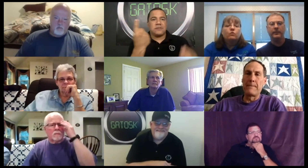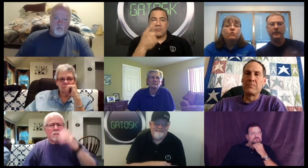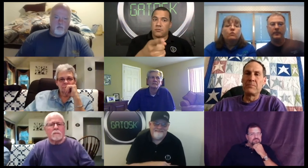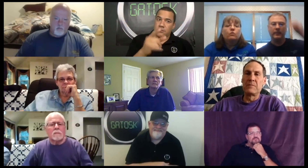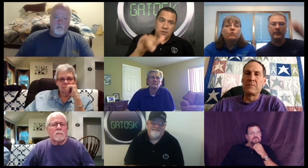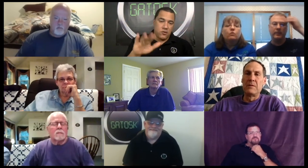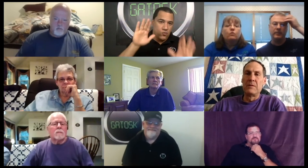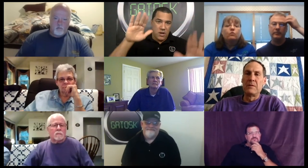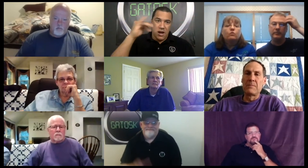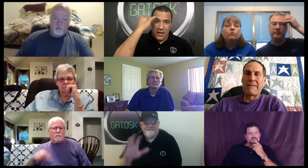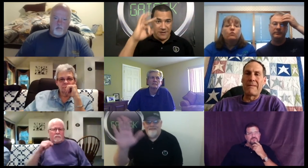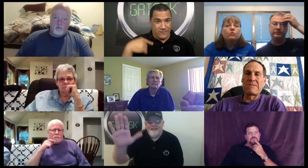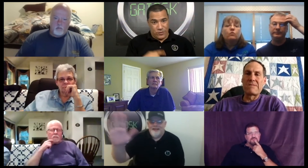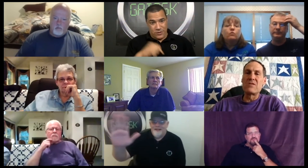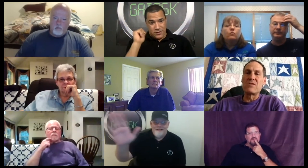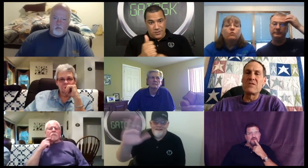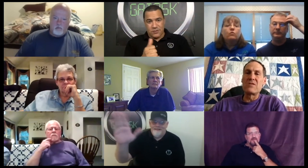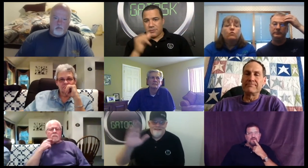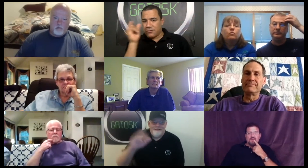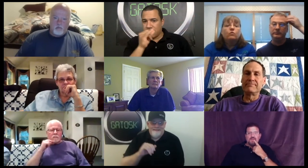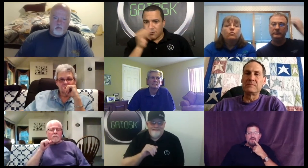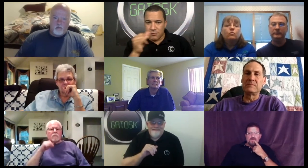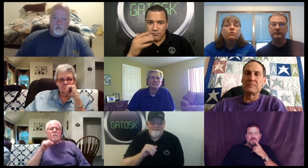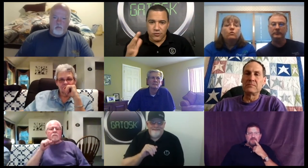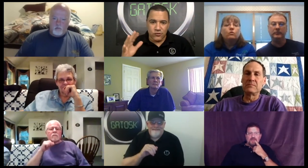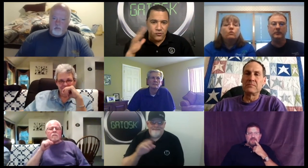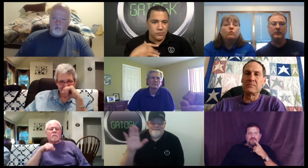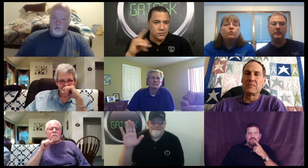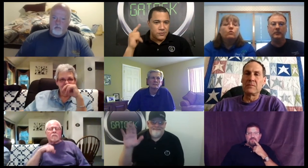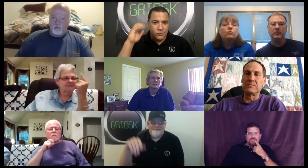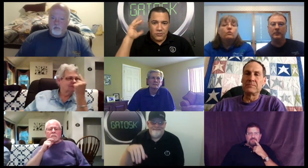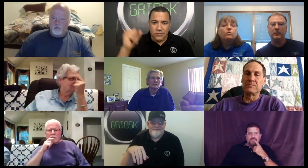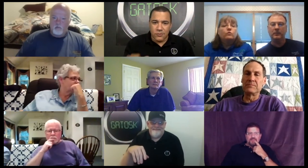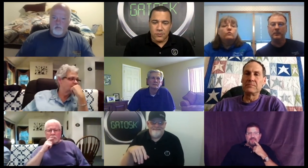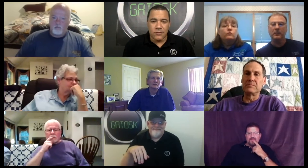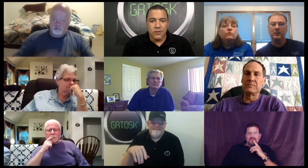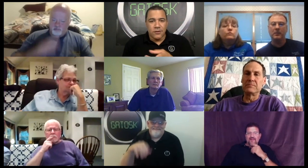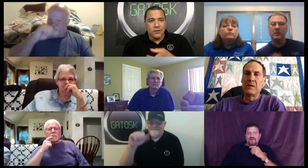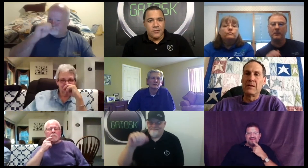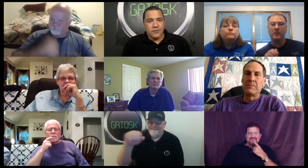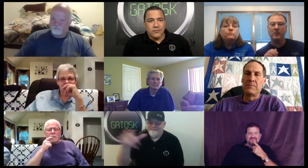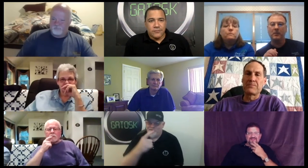then upload that. That is a great idea. And once we get that set up, that's going to be like amazing.